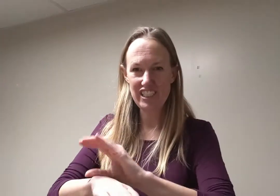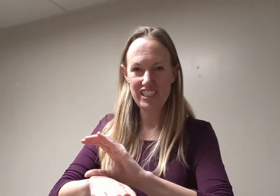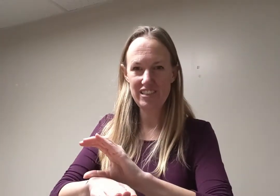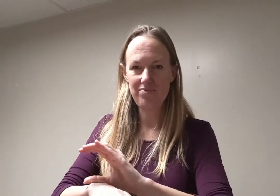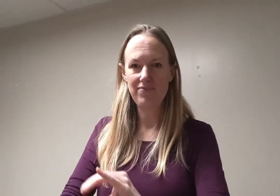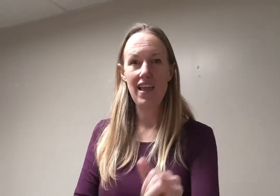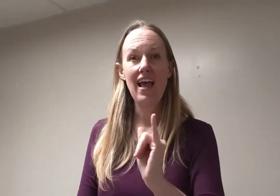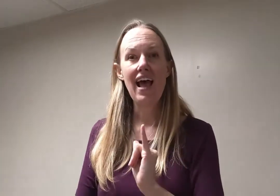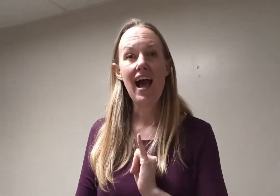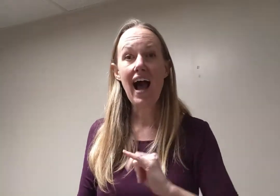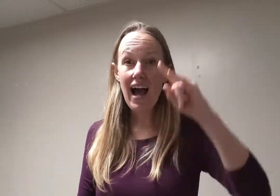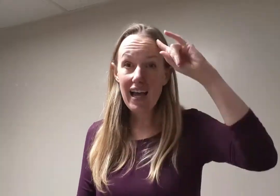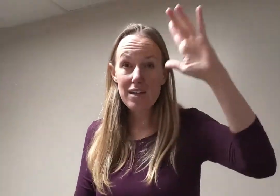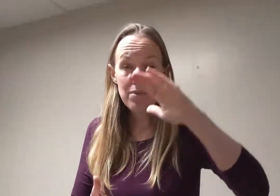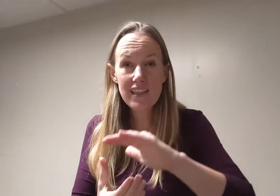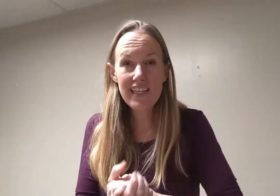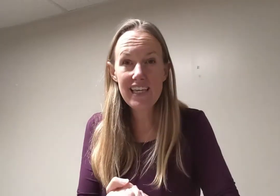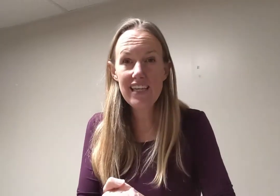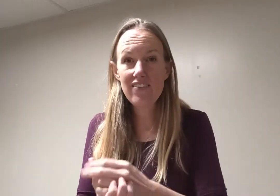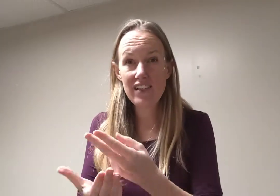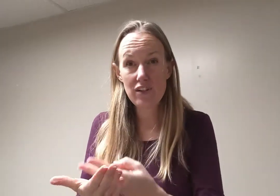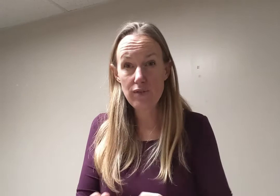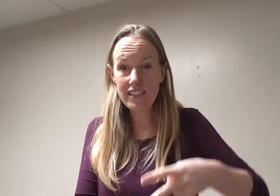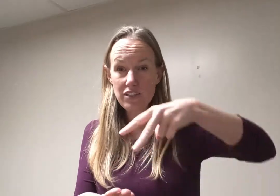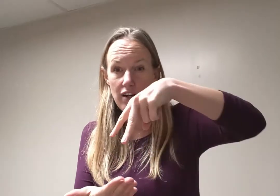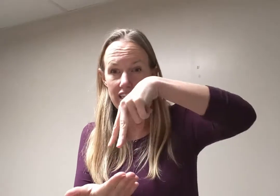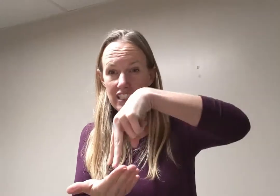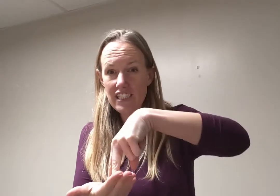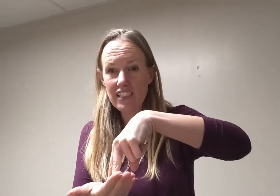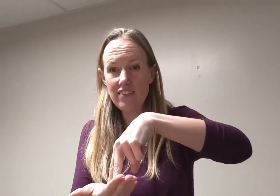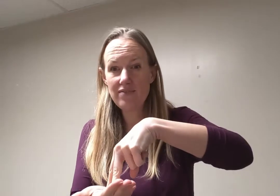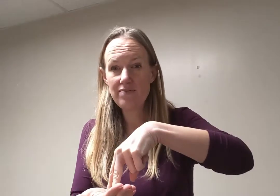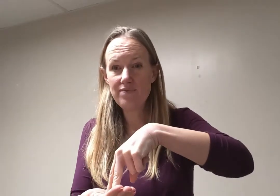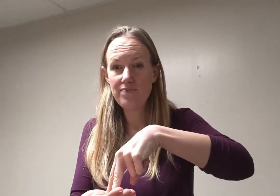church. I believe in the resurrection.